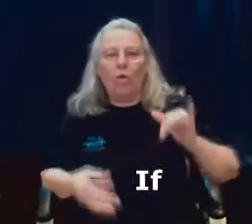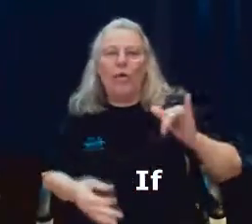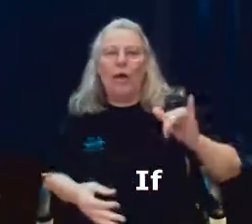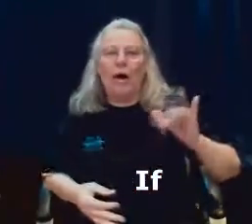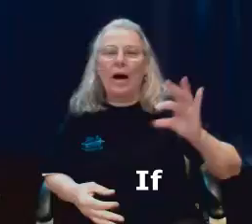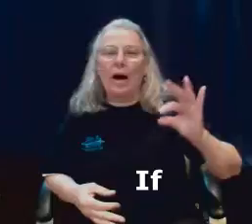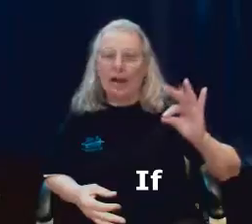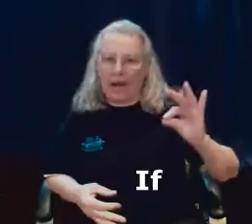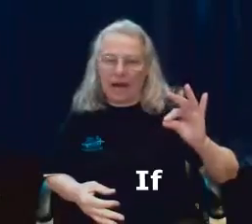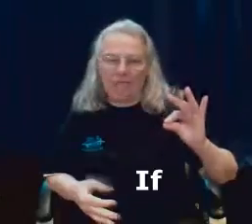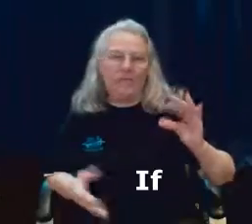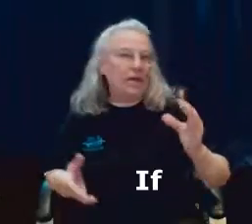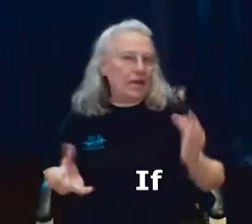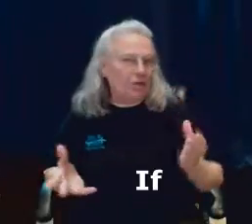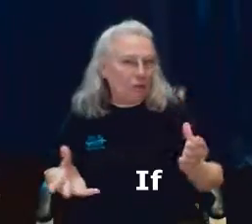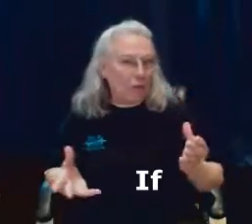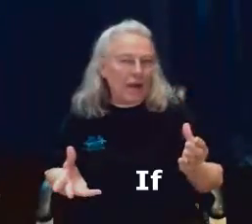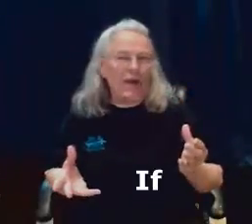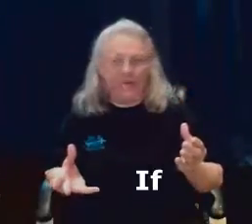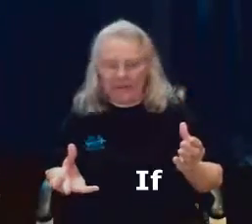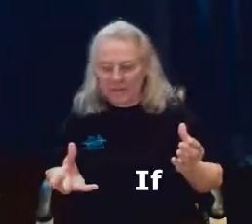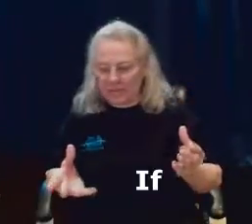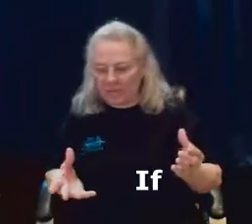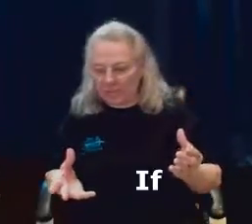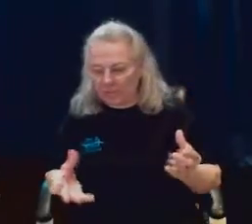or IF. Either way is acceptable.